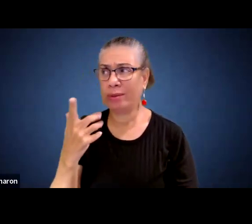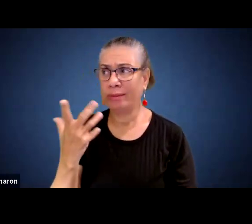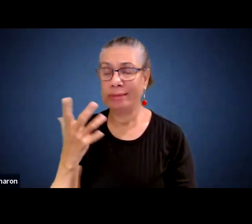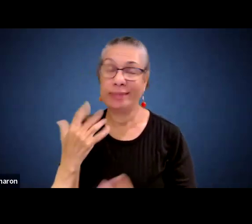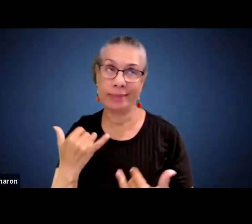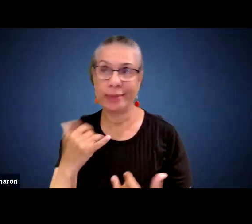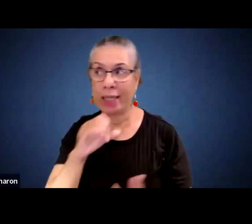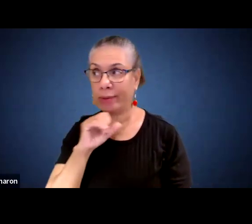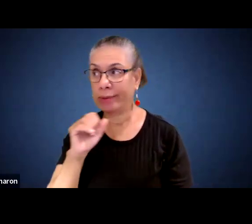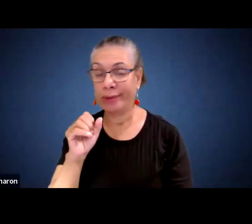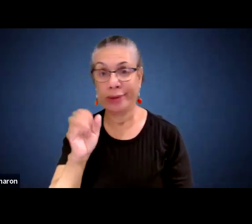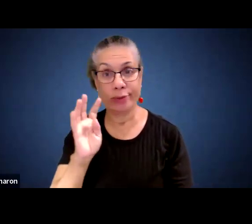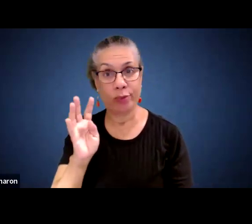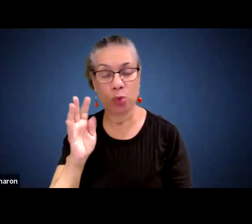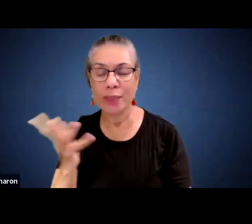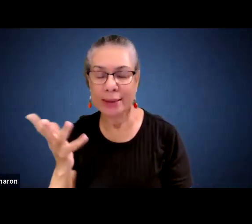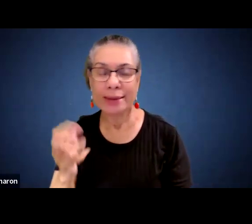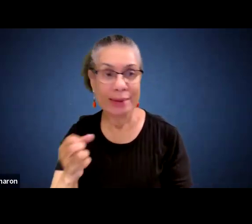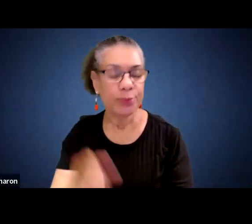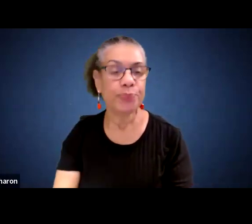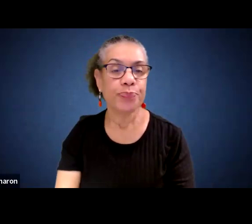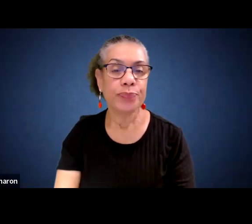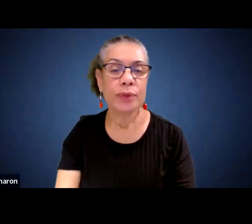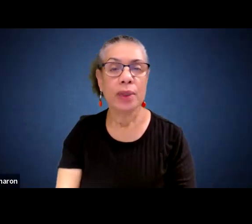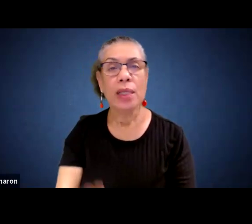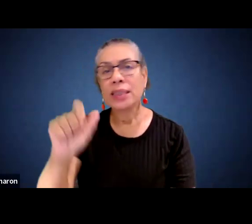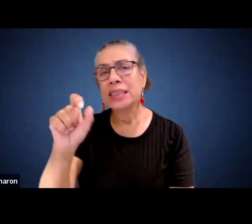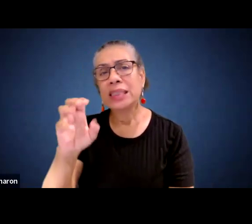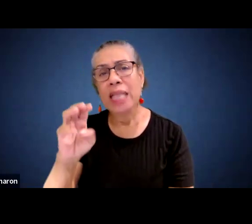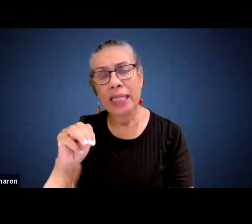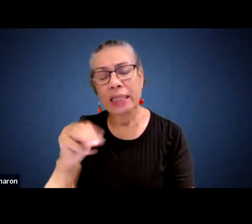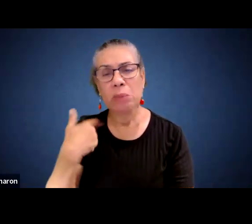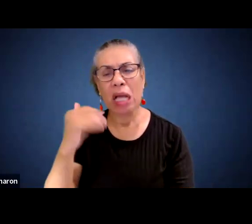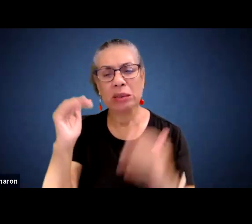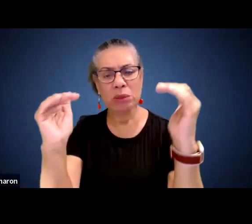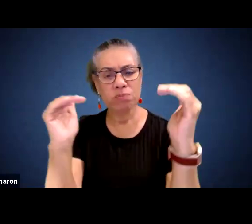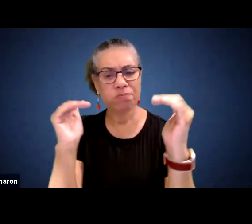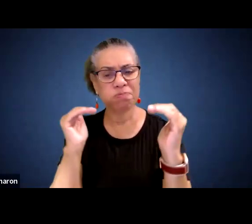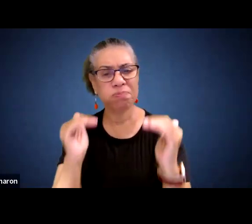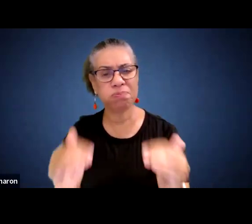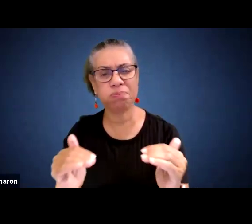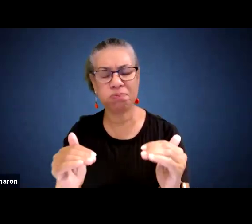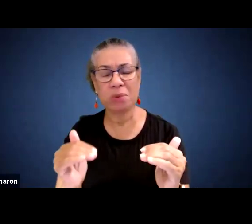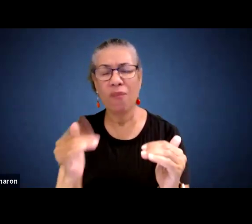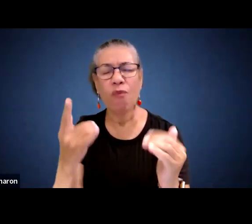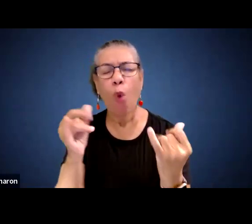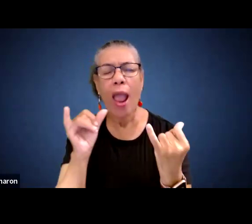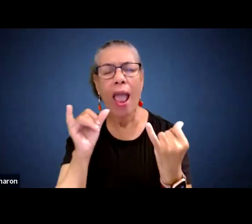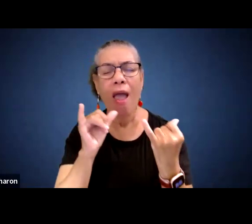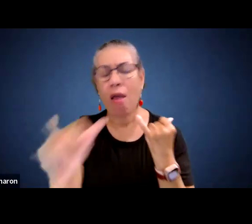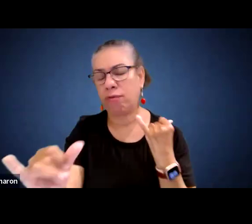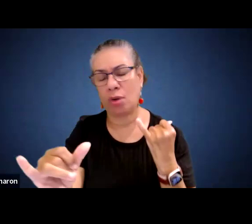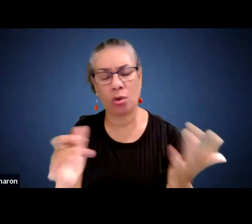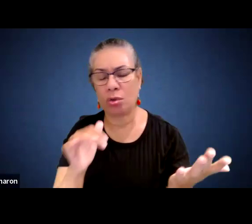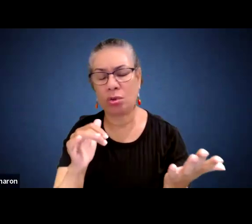which is kind of weird. The stadium has been substandard for pretty much ever. We